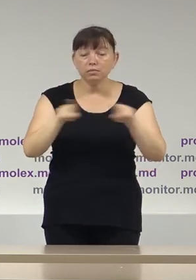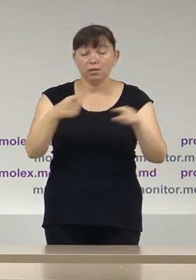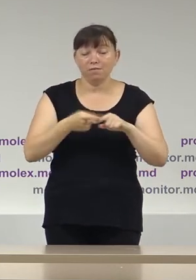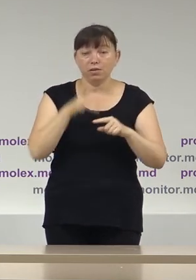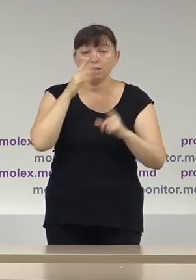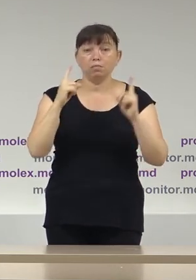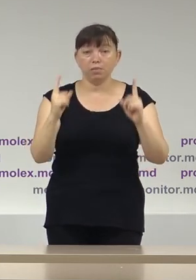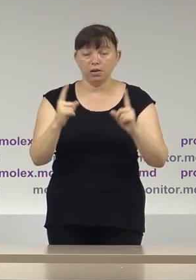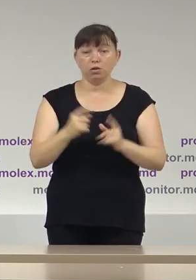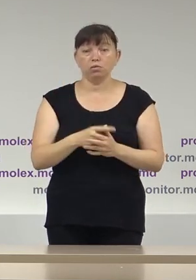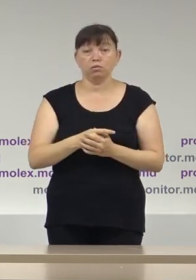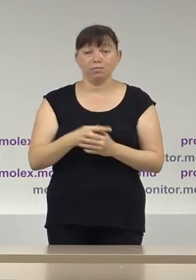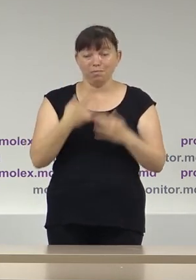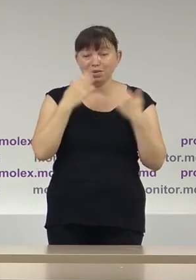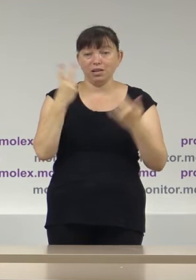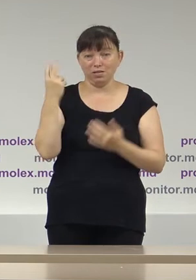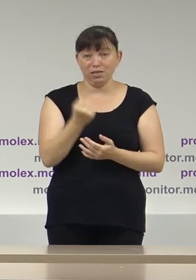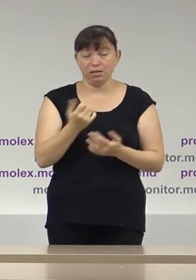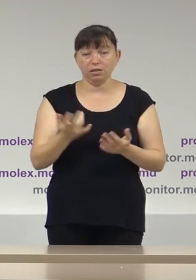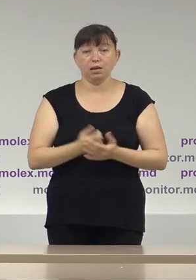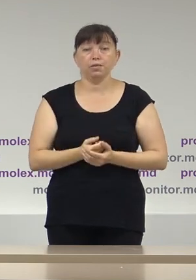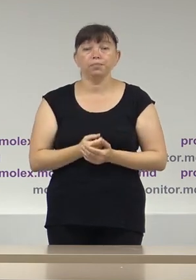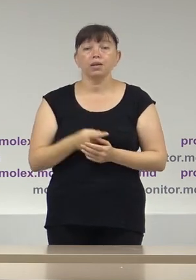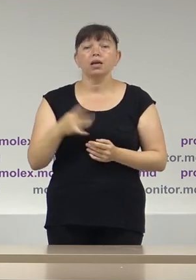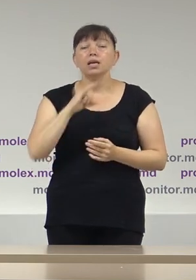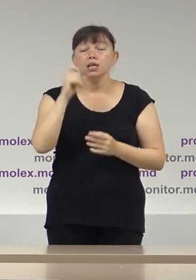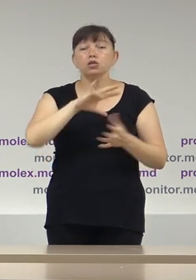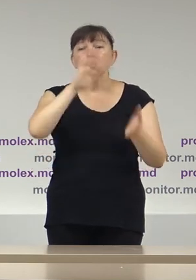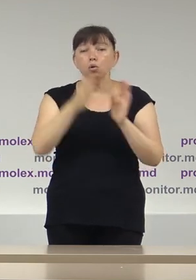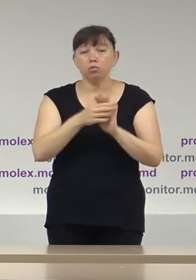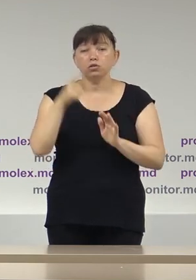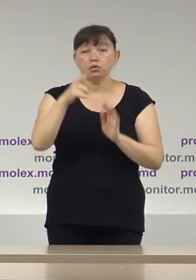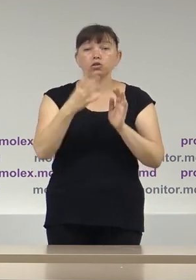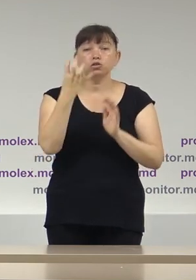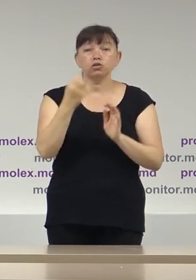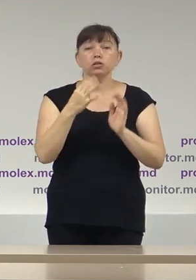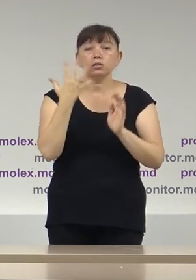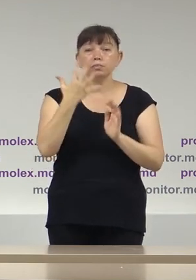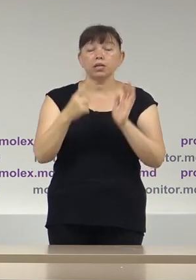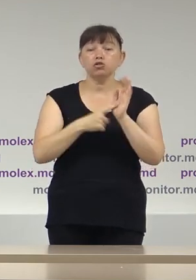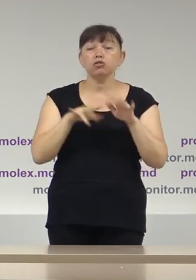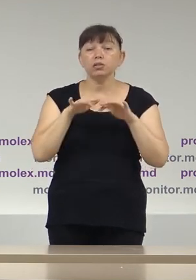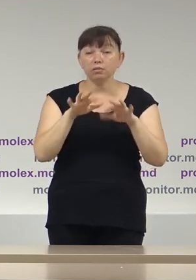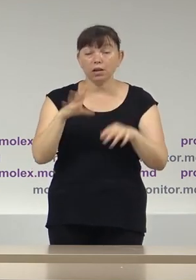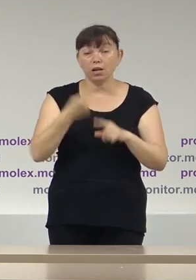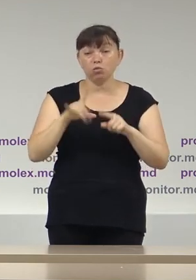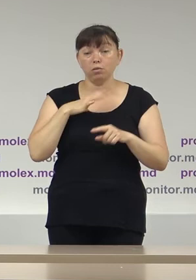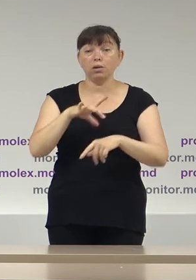activities conducted during this period in the last 2 weeks. I mean, out of all